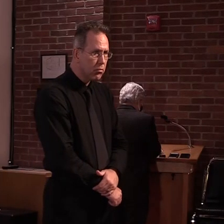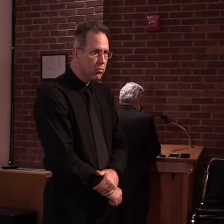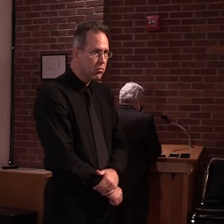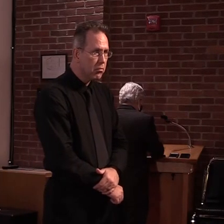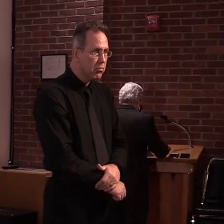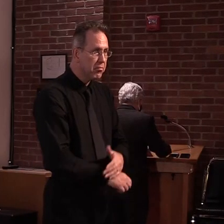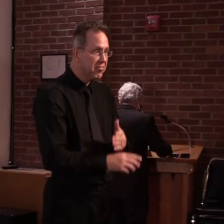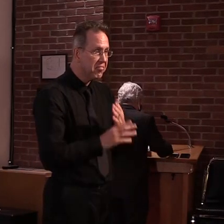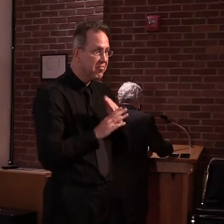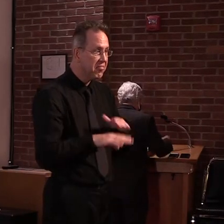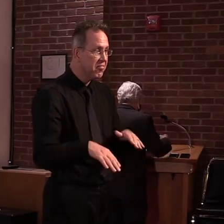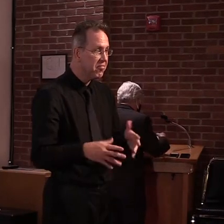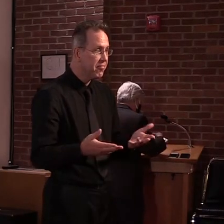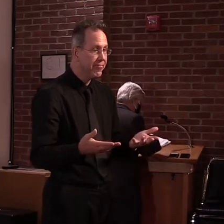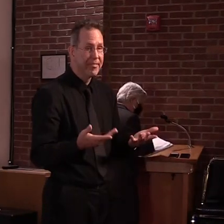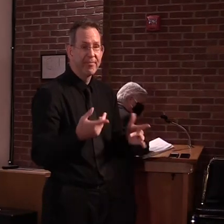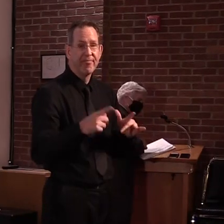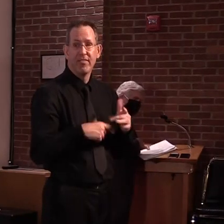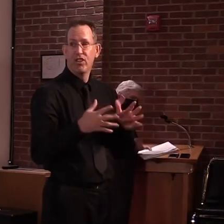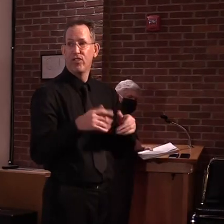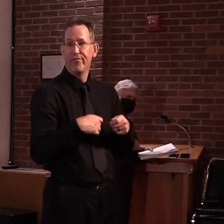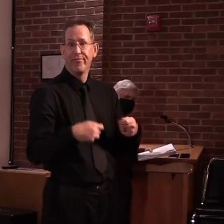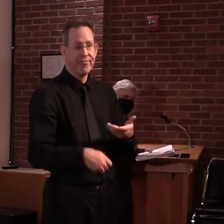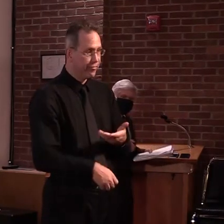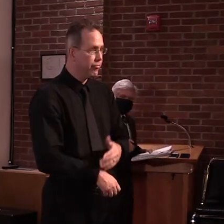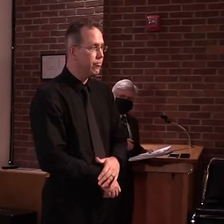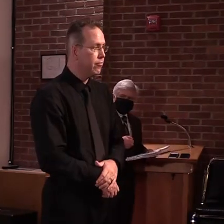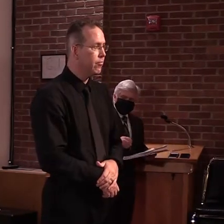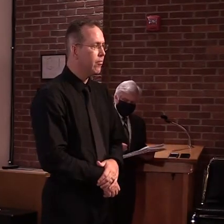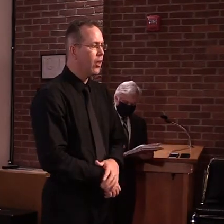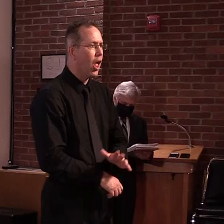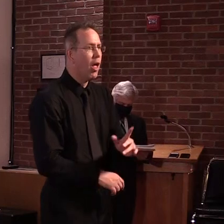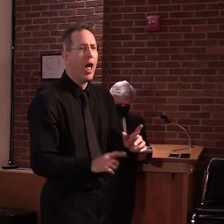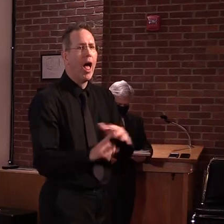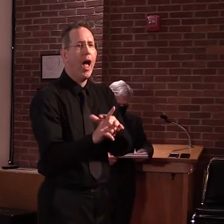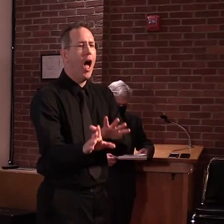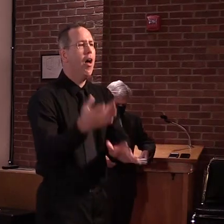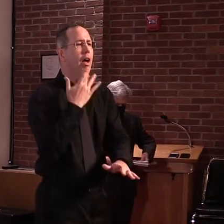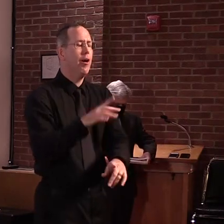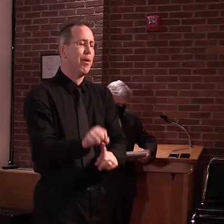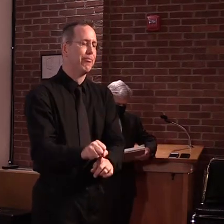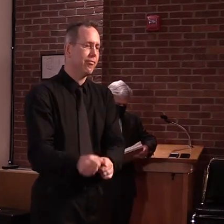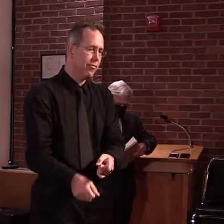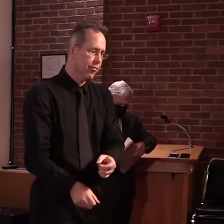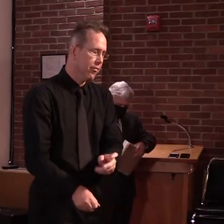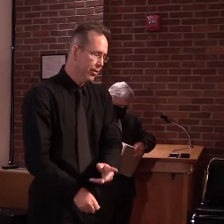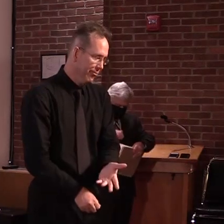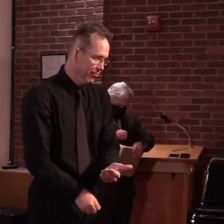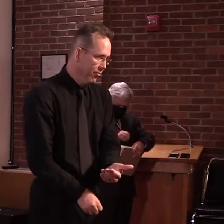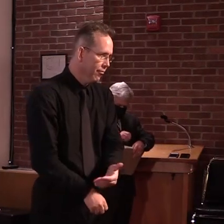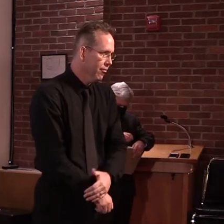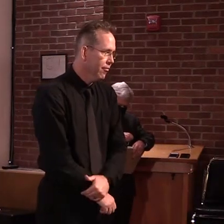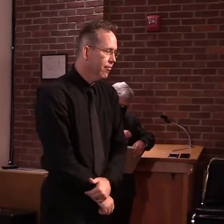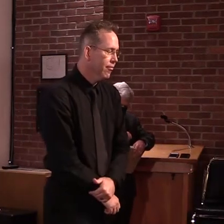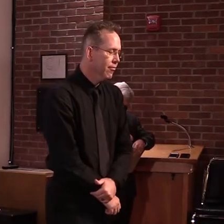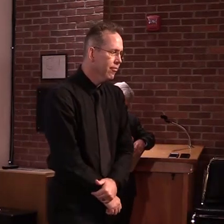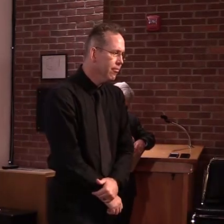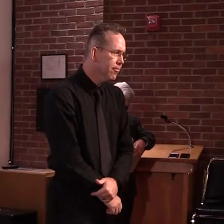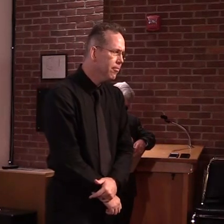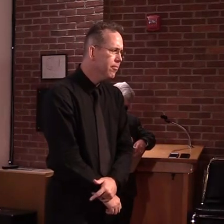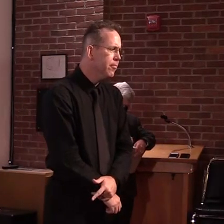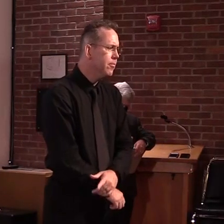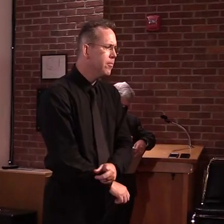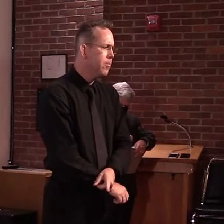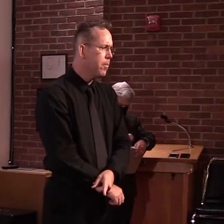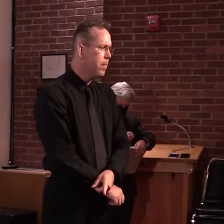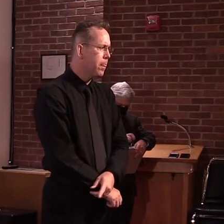All right, I think we're good. That is muted myself. Oh, go ahead, Tim. The number of new unemployment claims went up